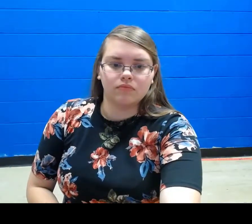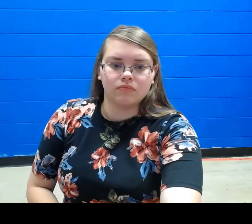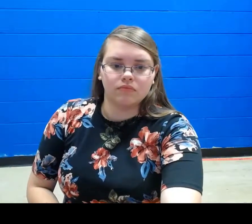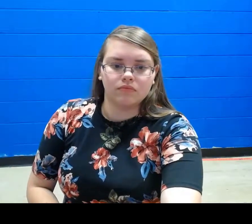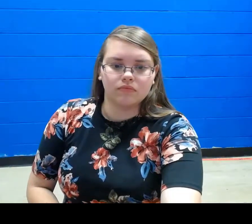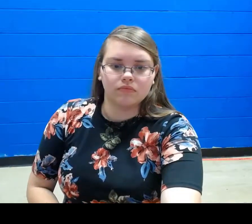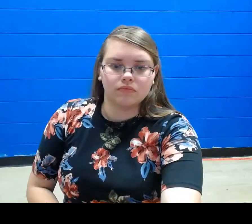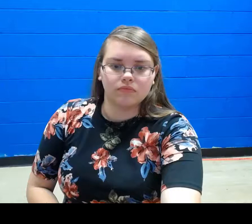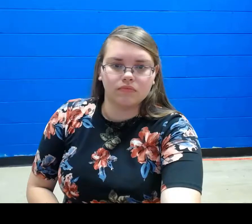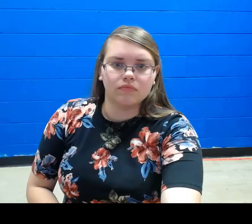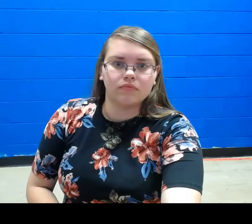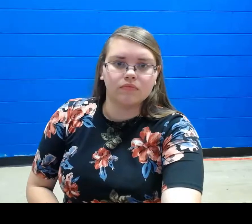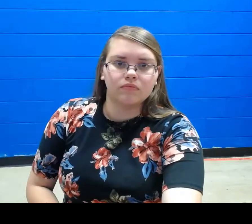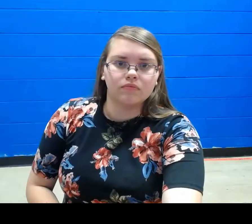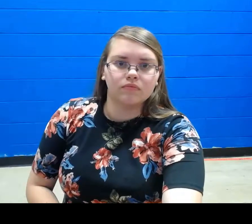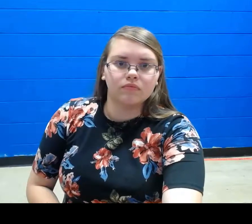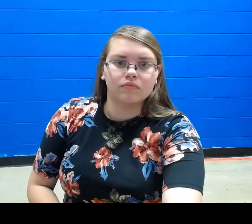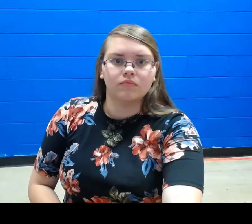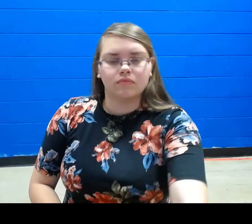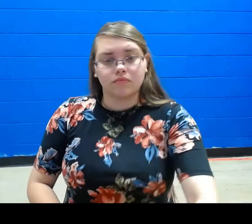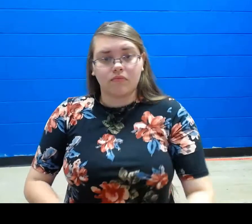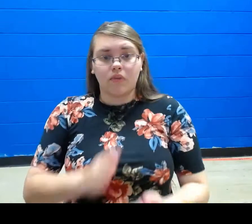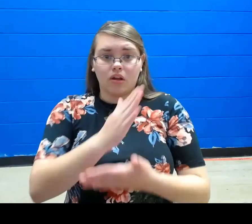others remain in the dermis.